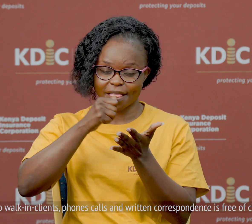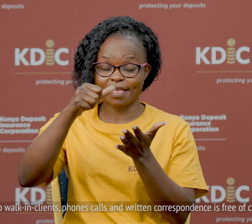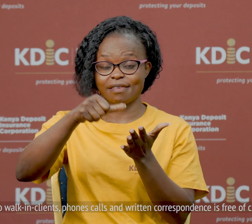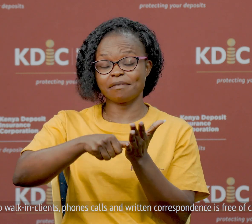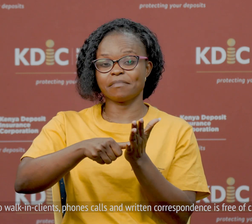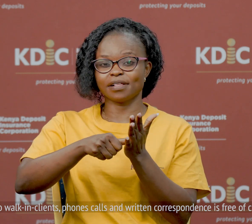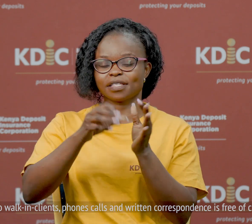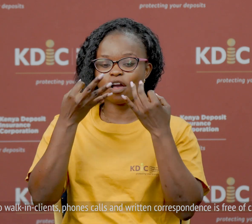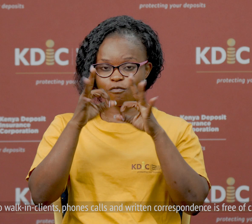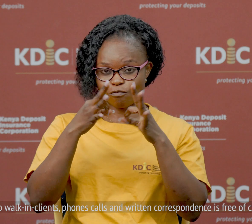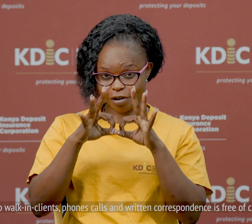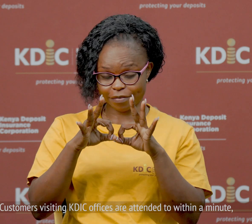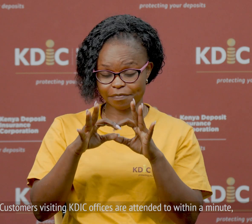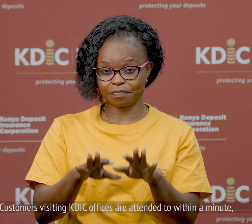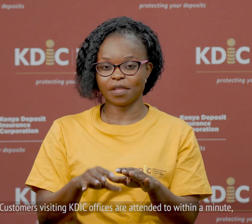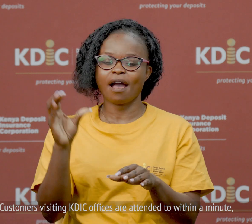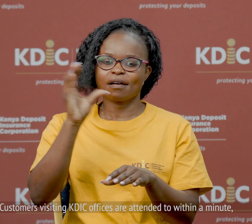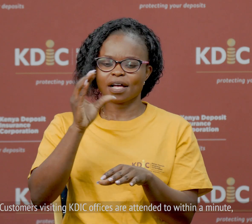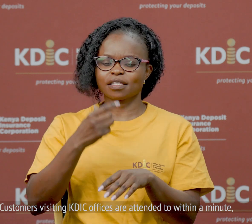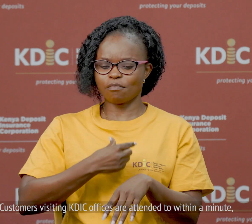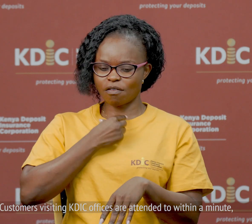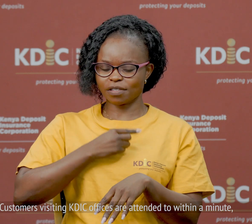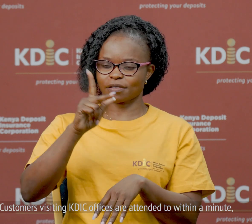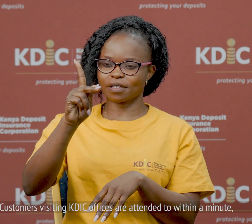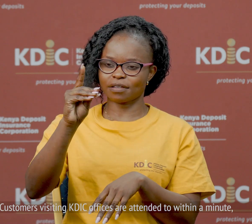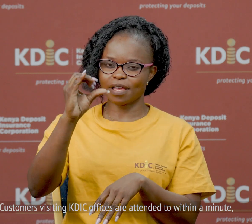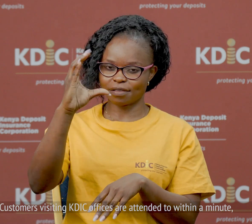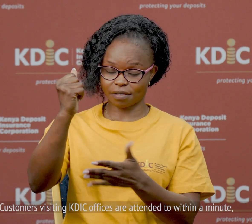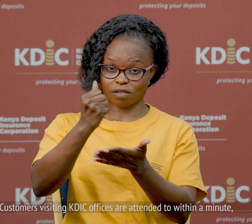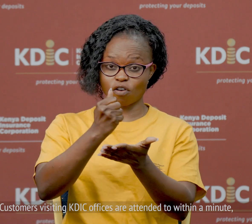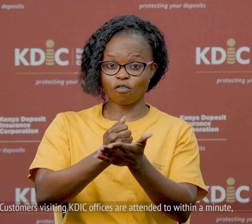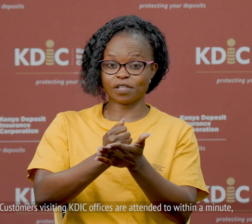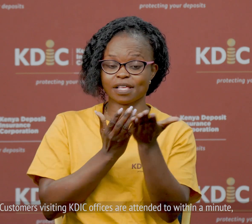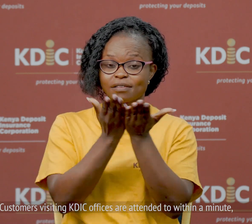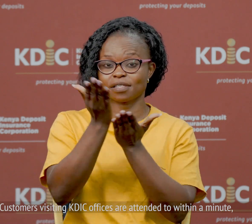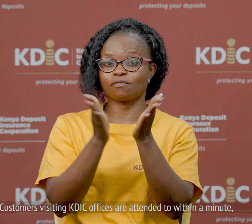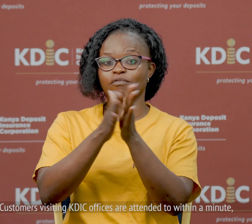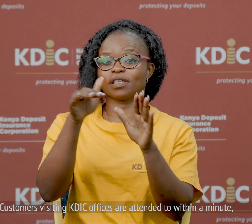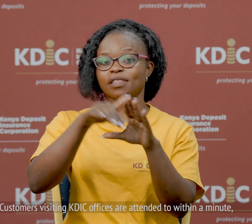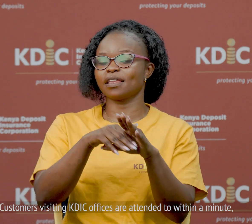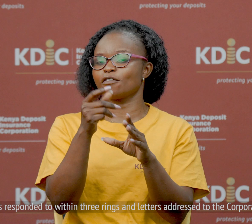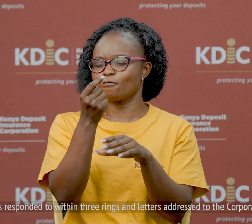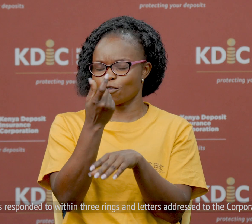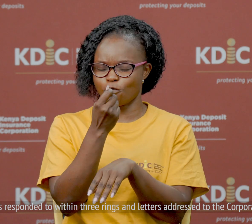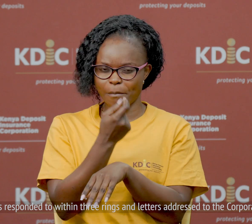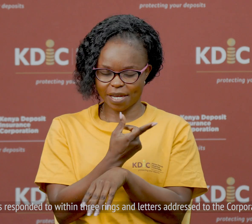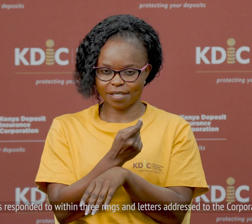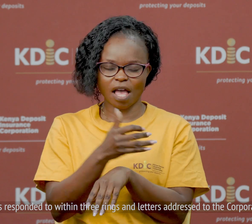correspondence is free of charge. Customers visiting KDIC offices are attended to within a minute. Phone calls responded